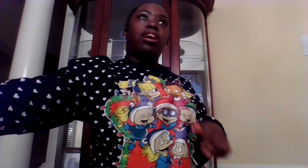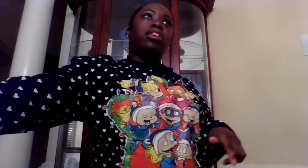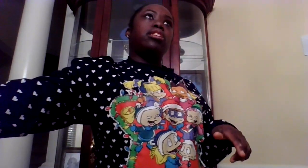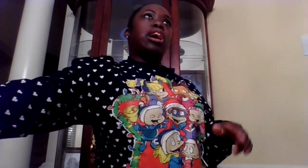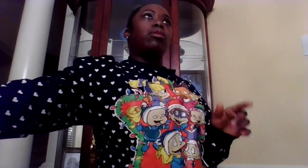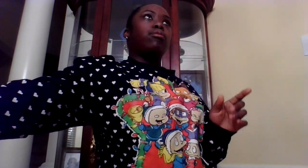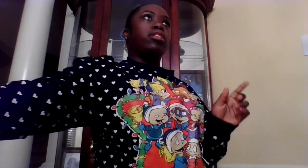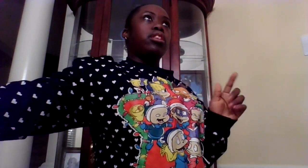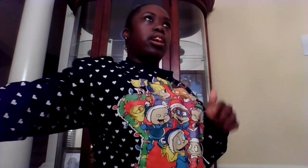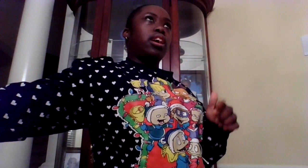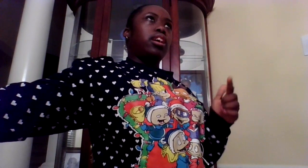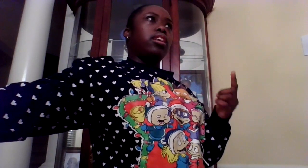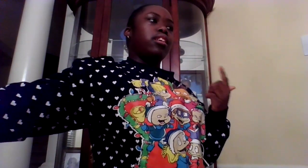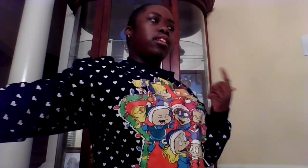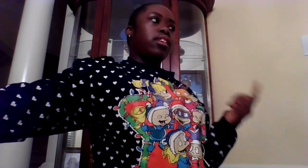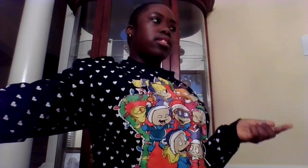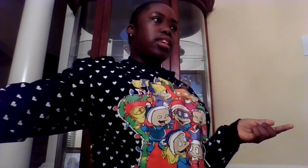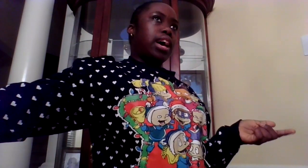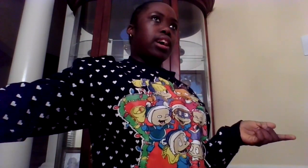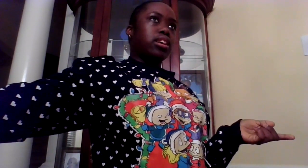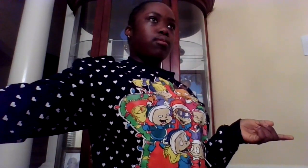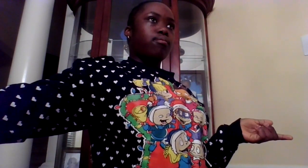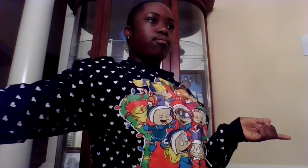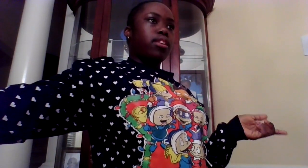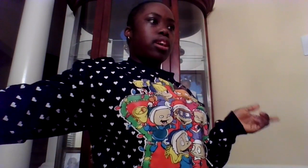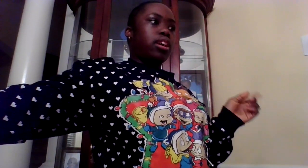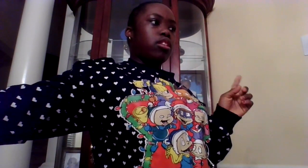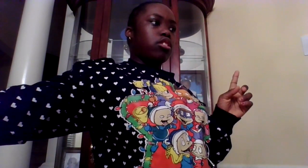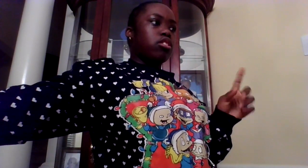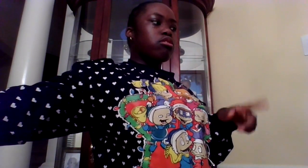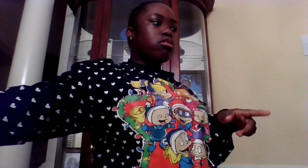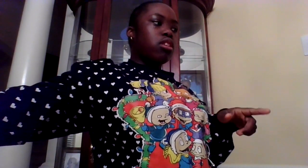and I will eat a snack. And come